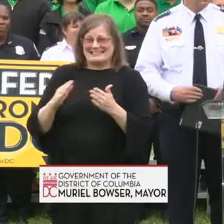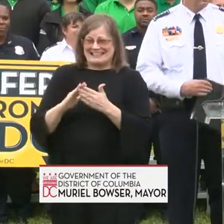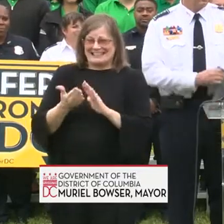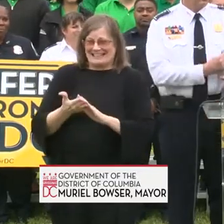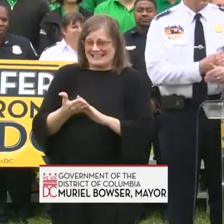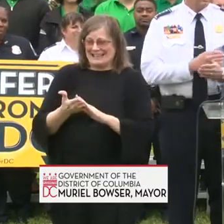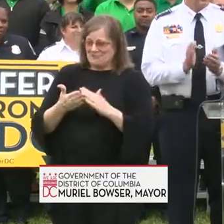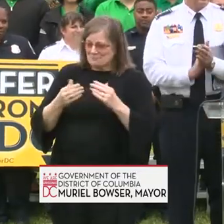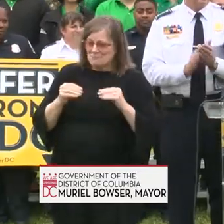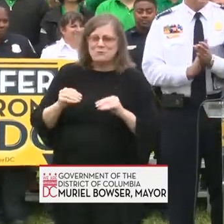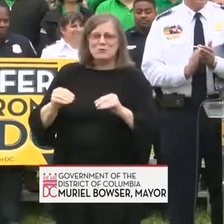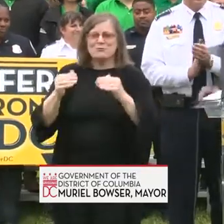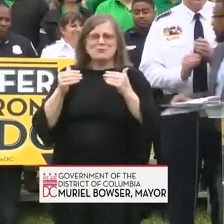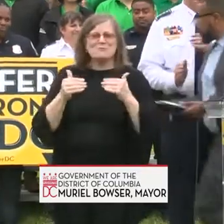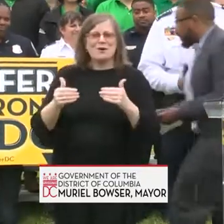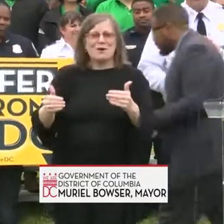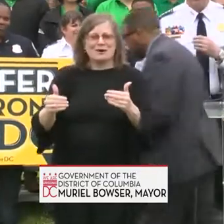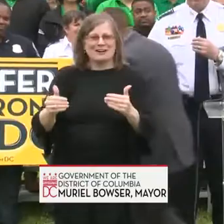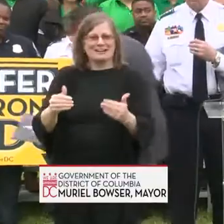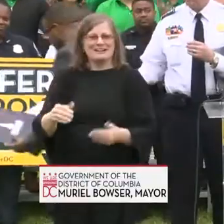Muriel Bowser.